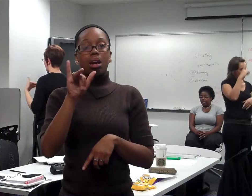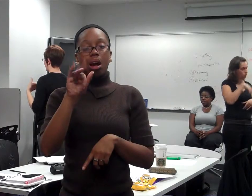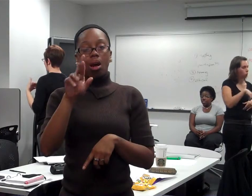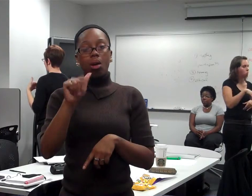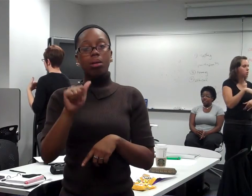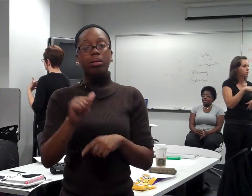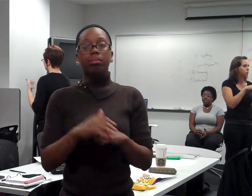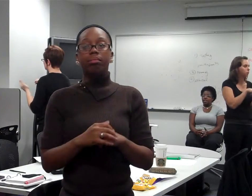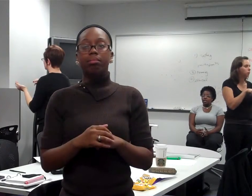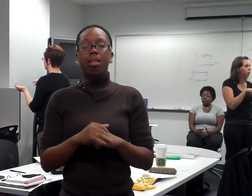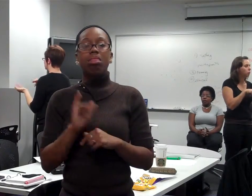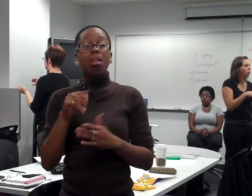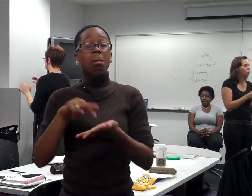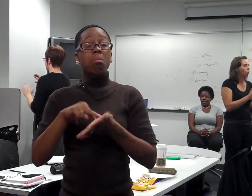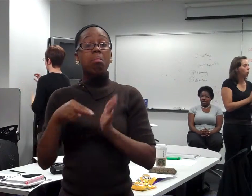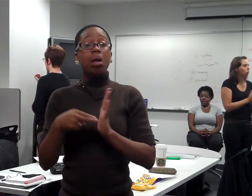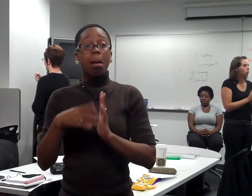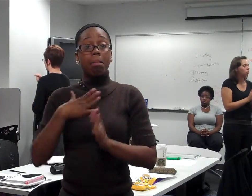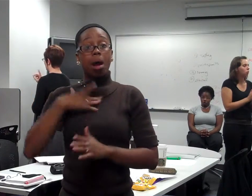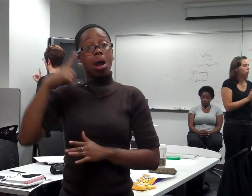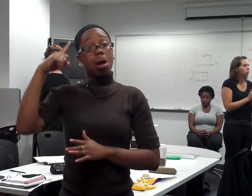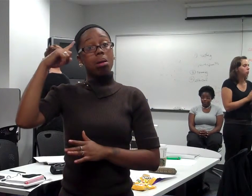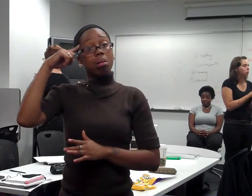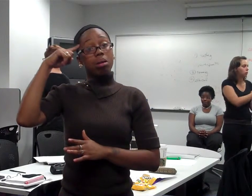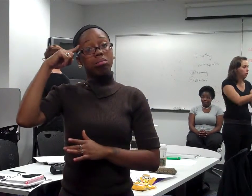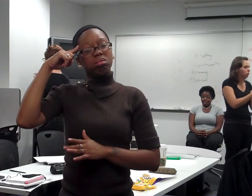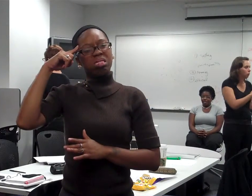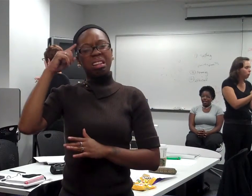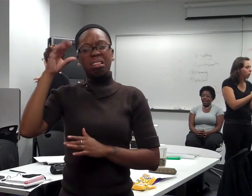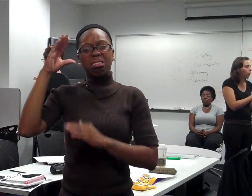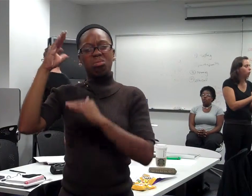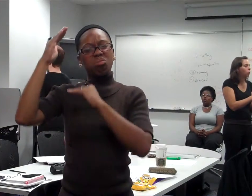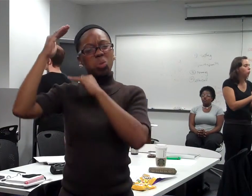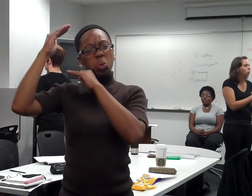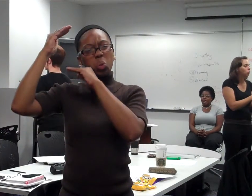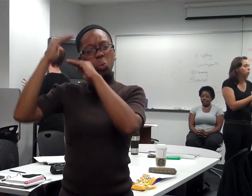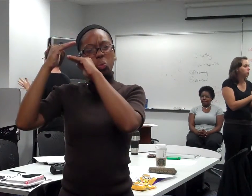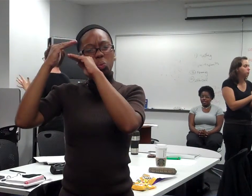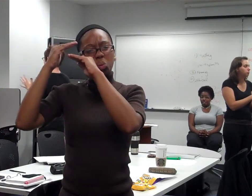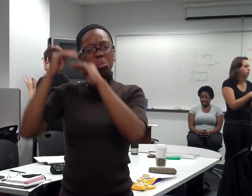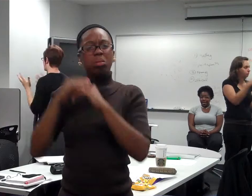It just means that my brain is a low rider, and all of us have the exact